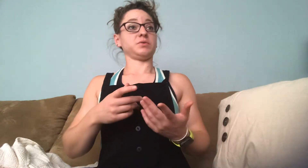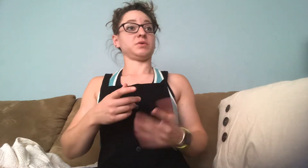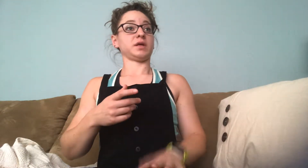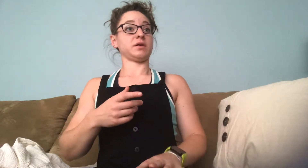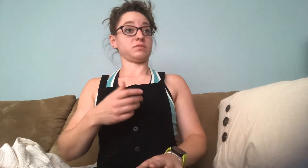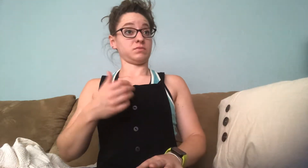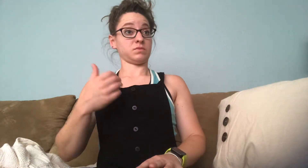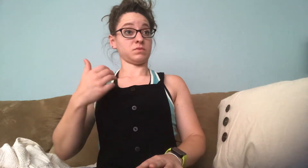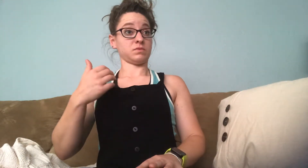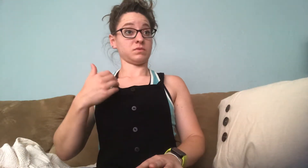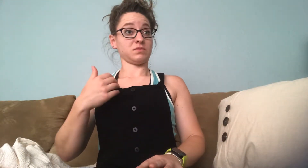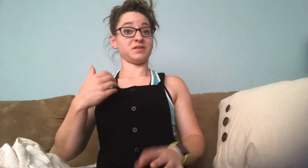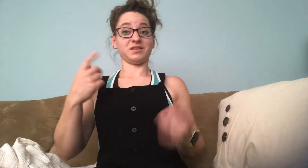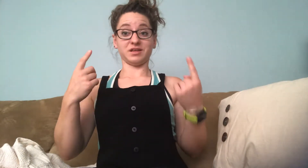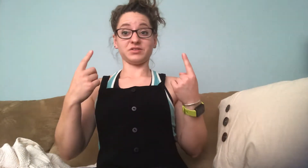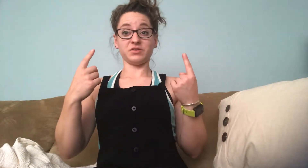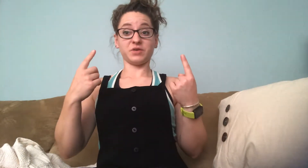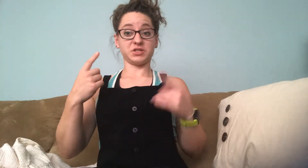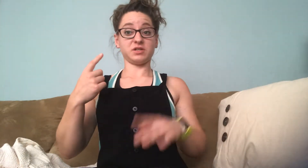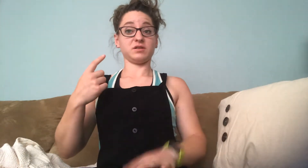you, okay, yes or no question.